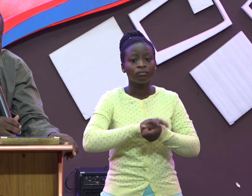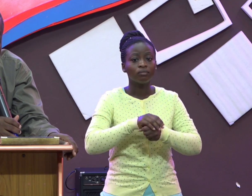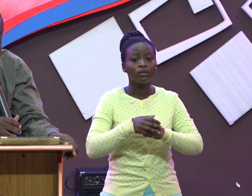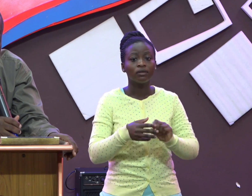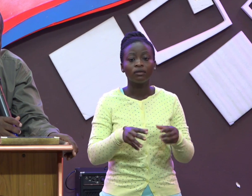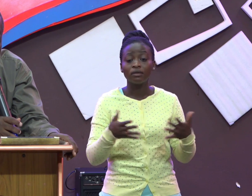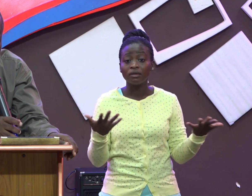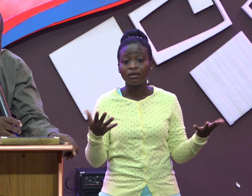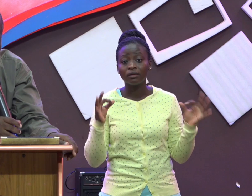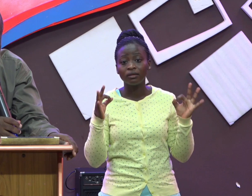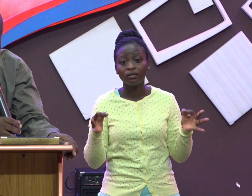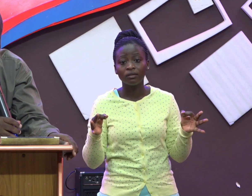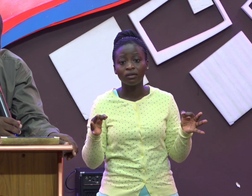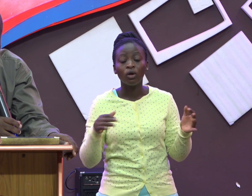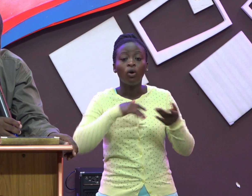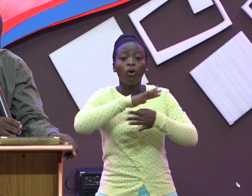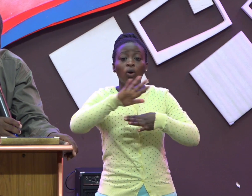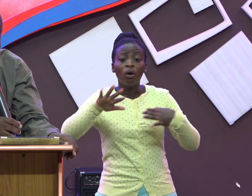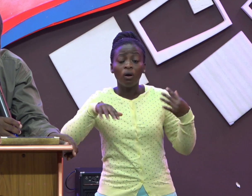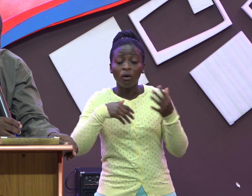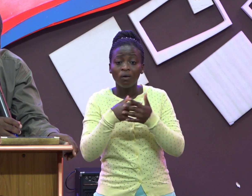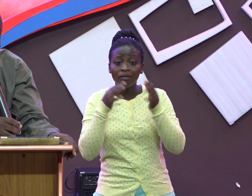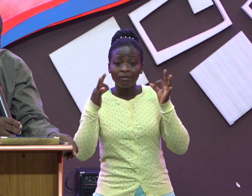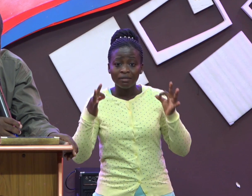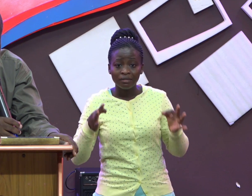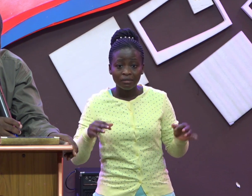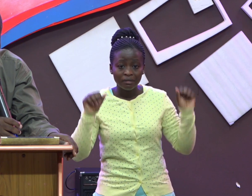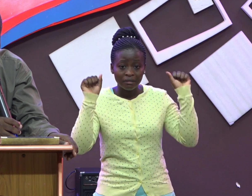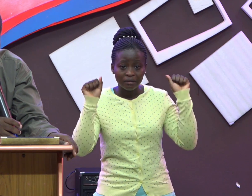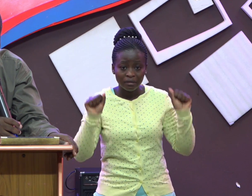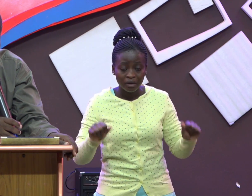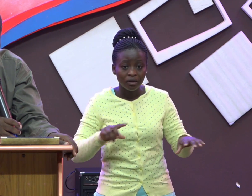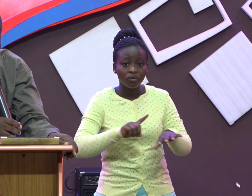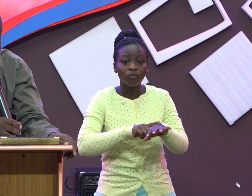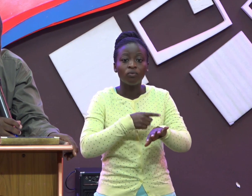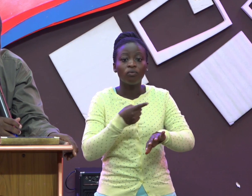All things are possible when the spirit of man is in a good